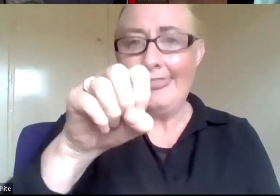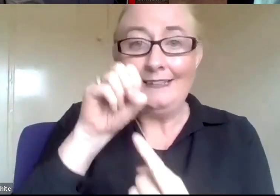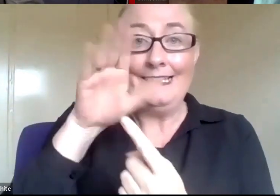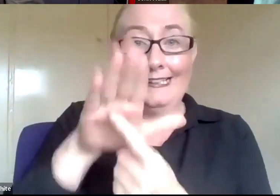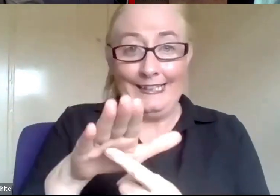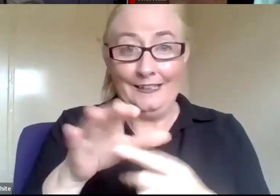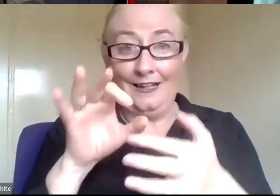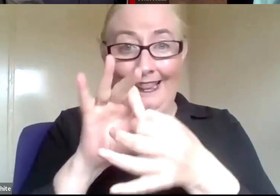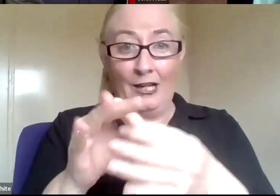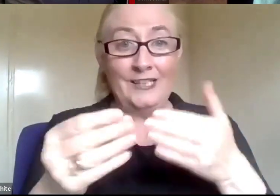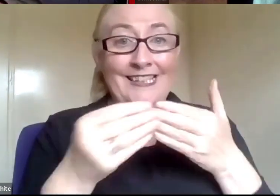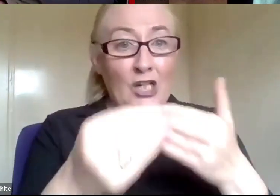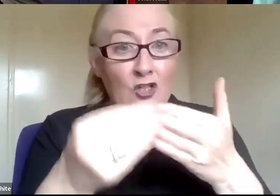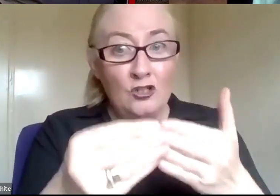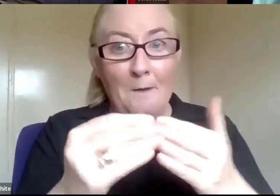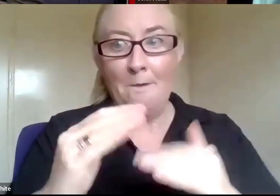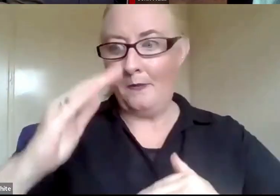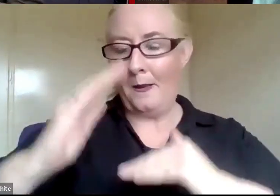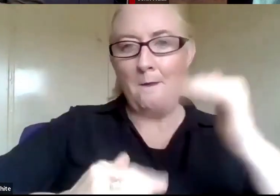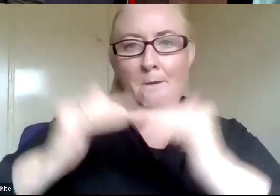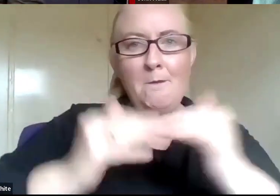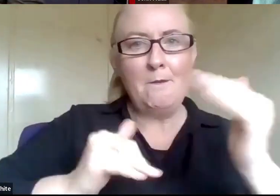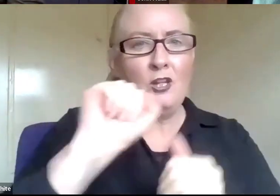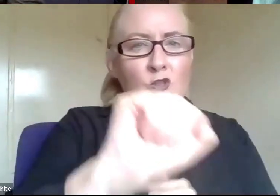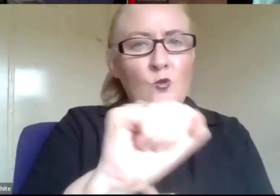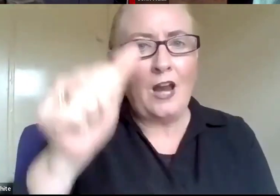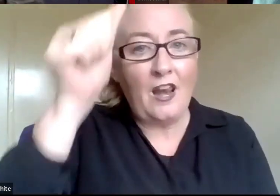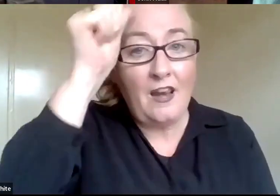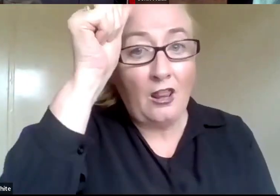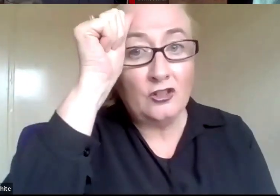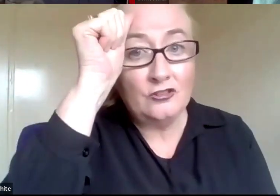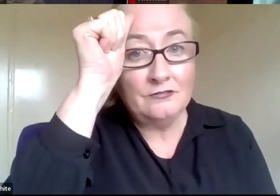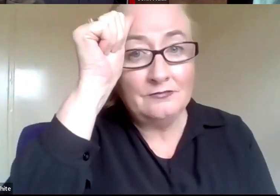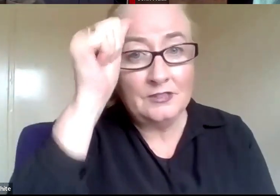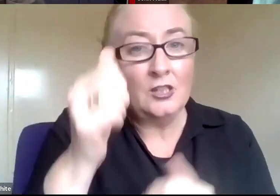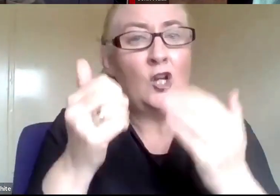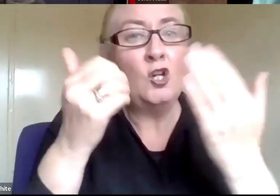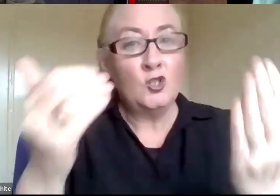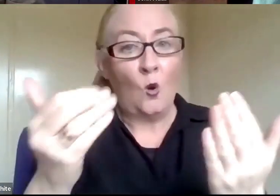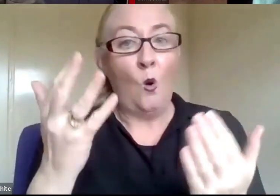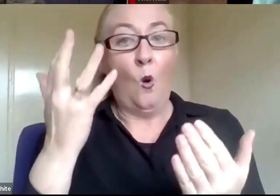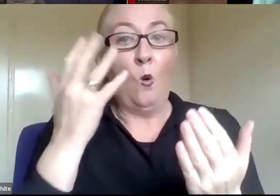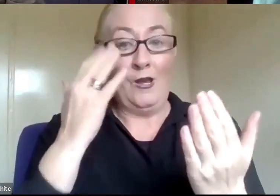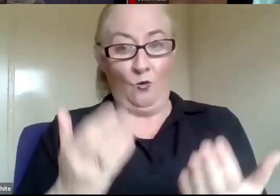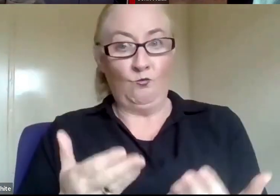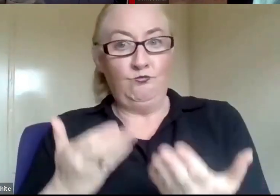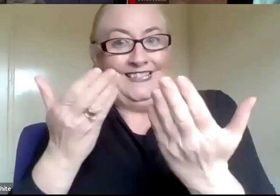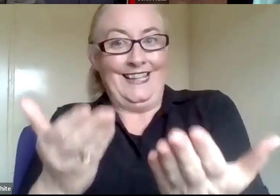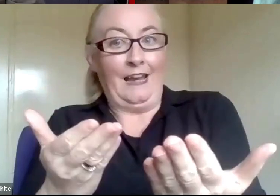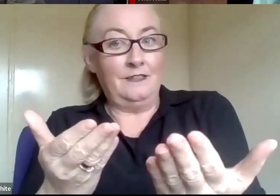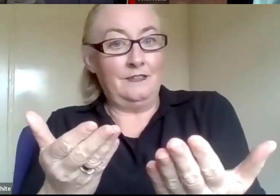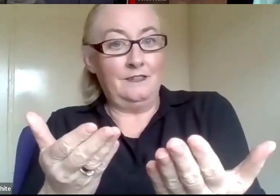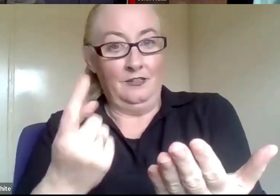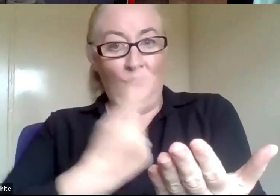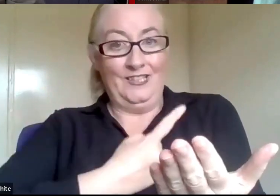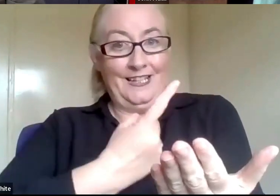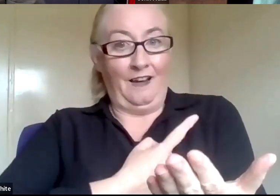to be somebody who knows the business, what they're talking about. And that wins you